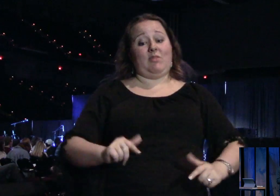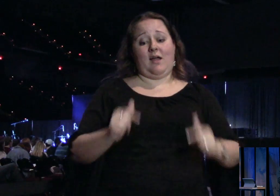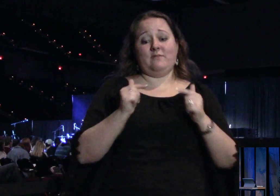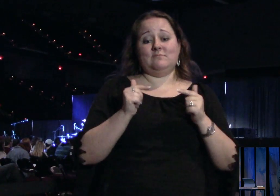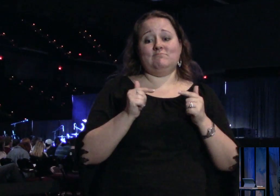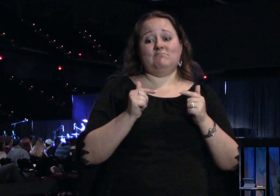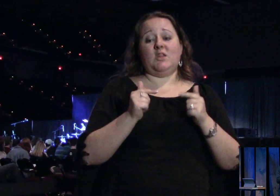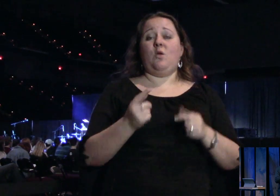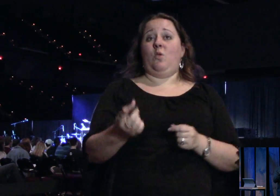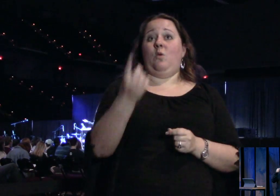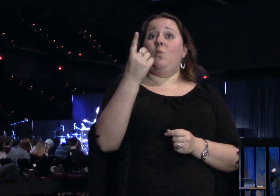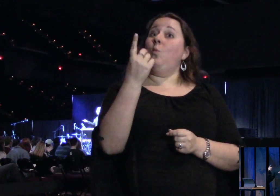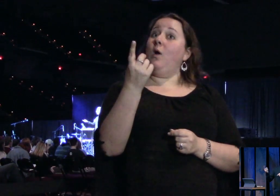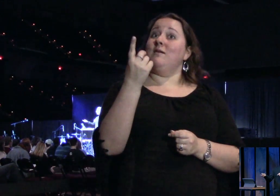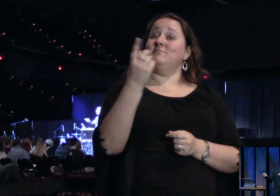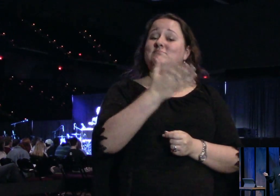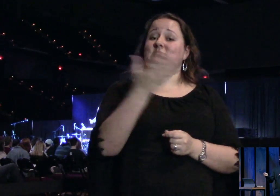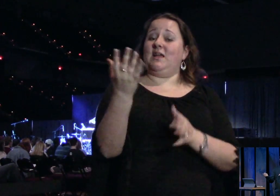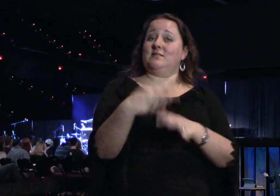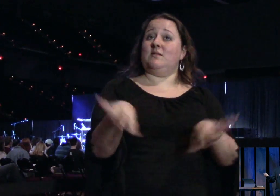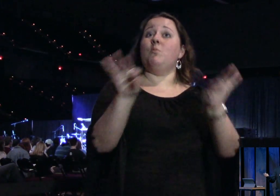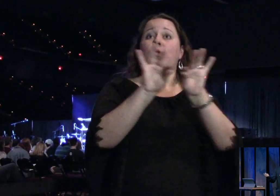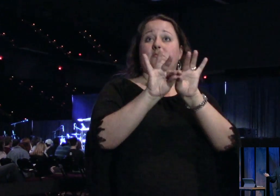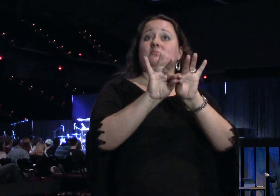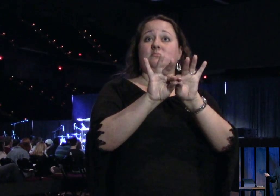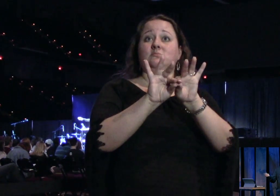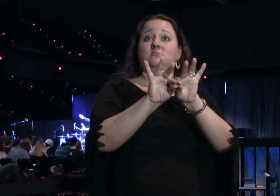But in real life, there's only one drop.